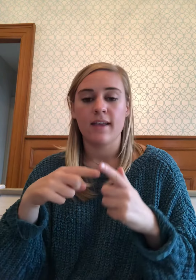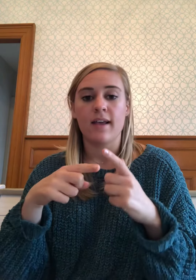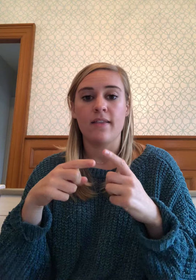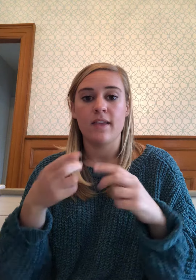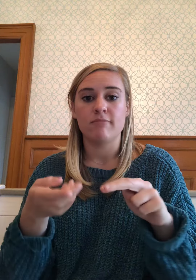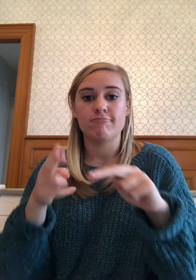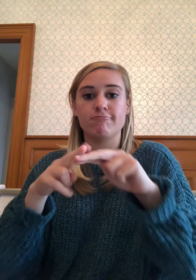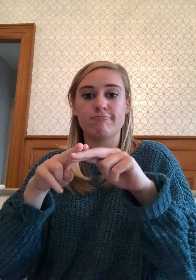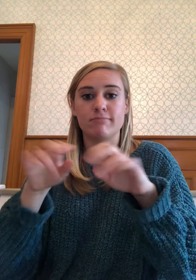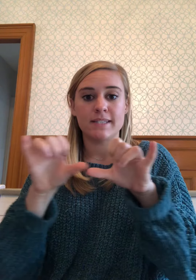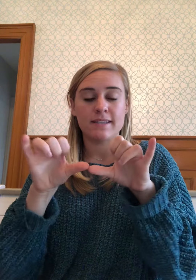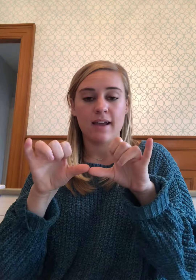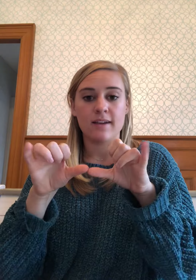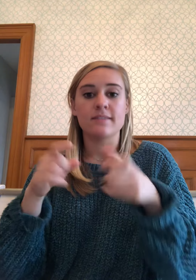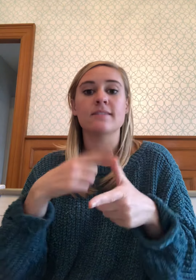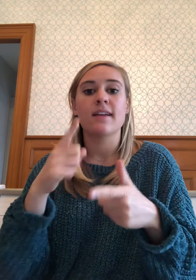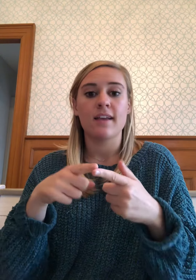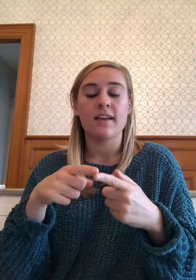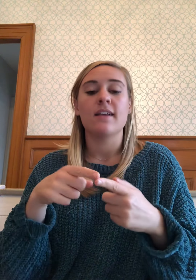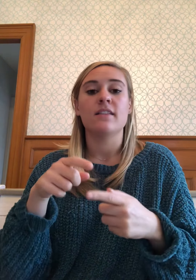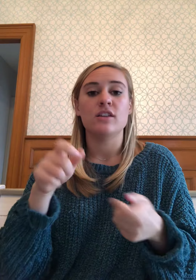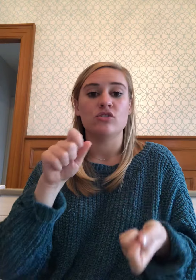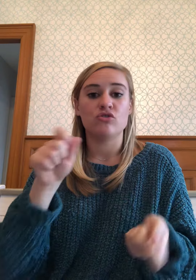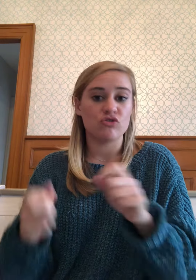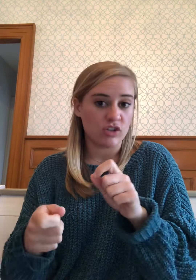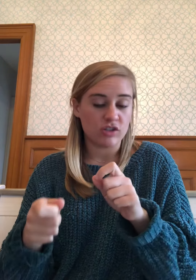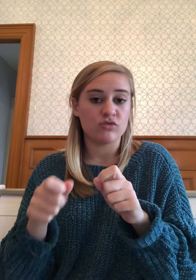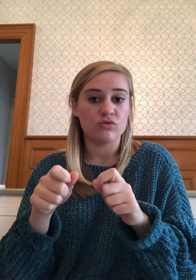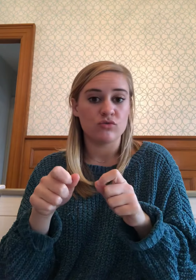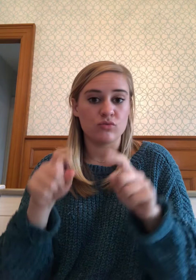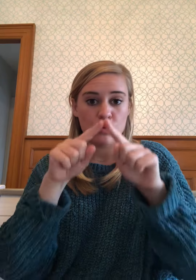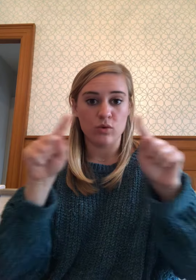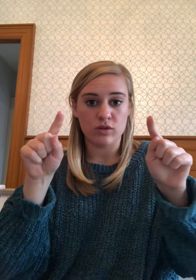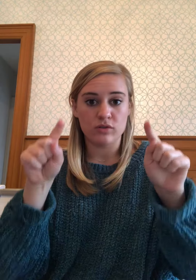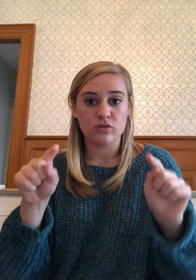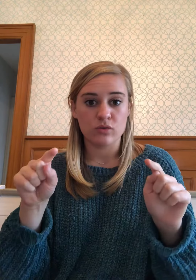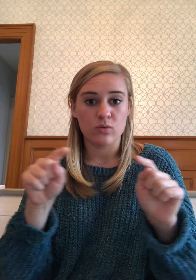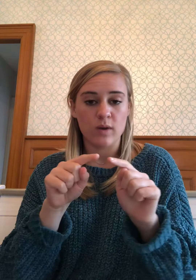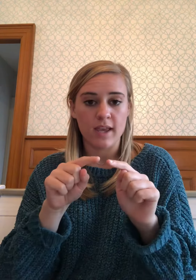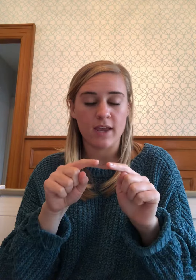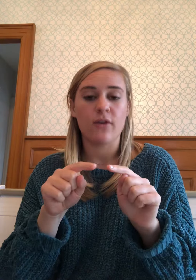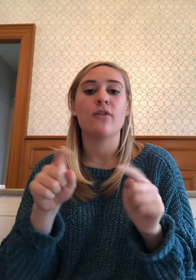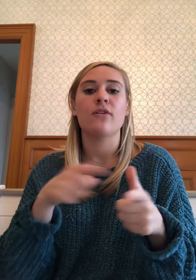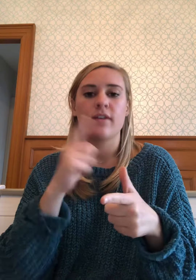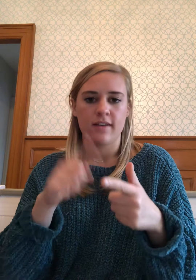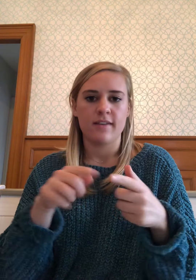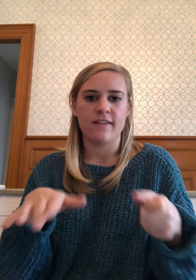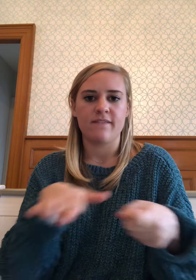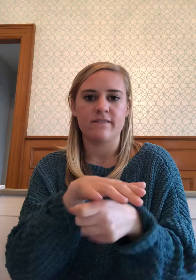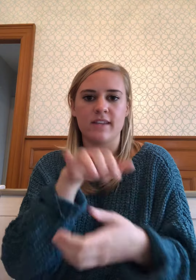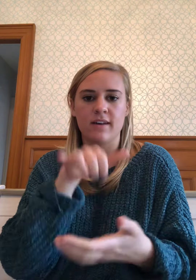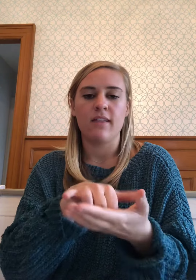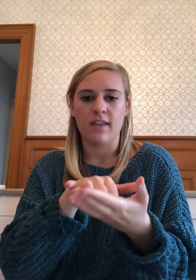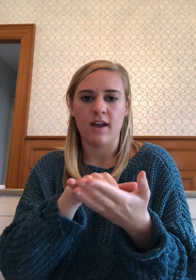to square or rectangular wires, and essentially fill the slot. Now we've got a